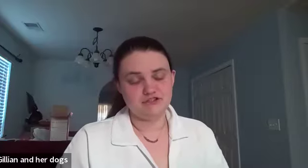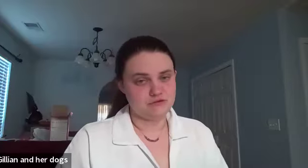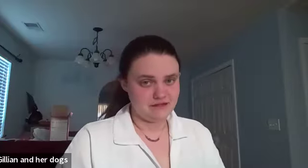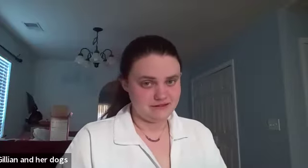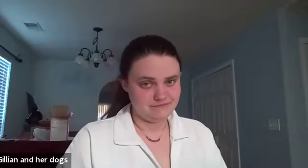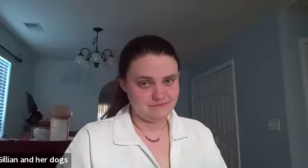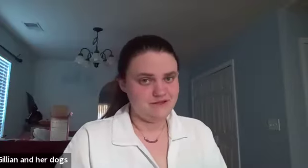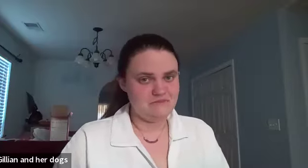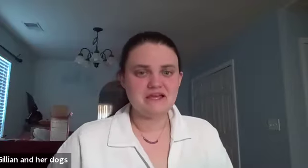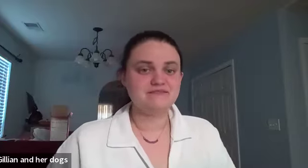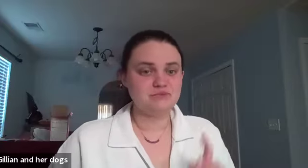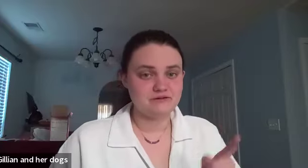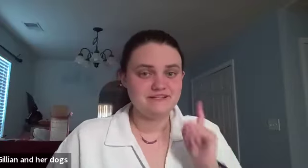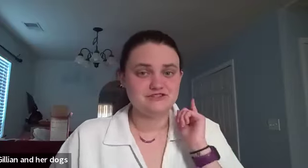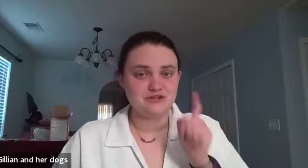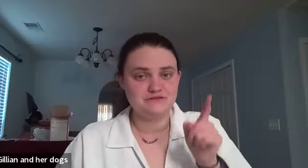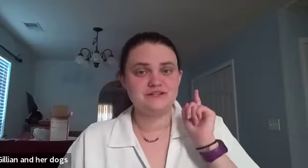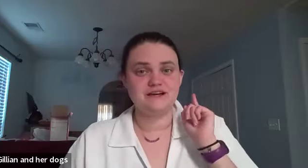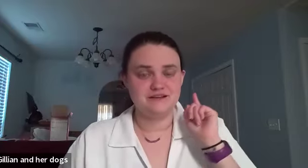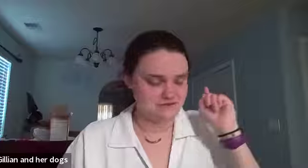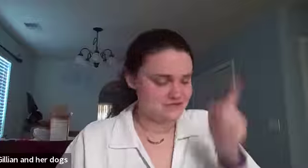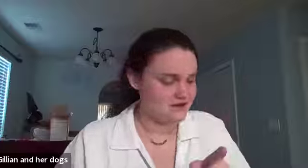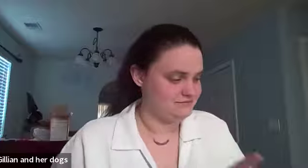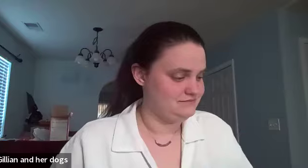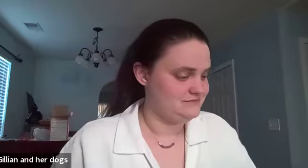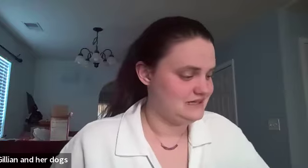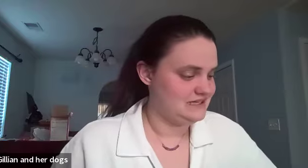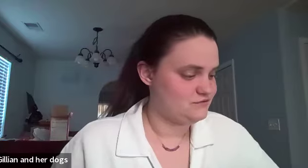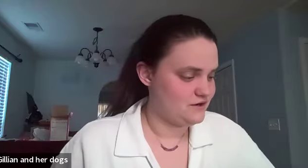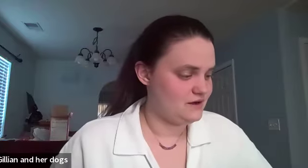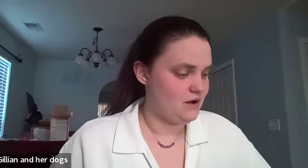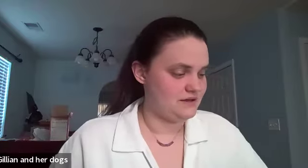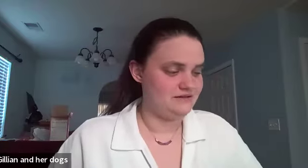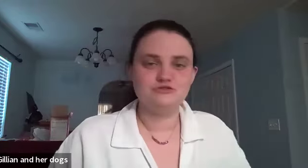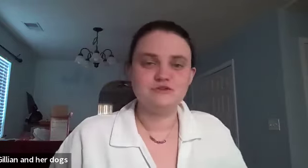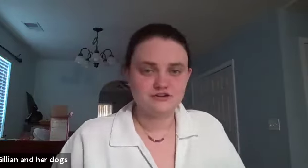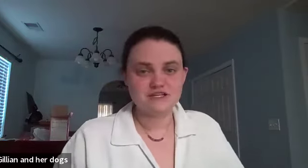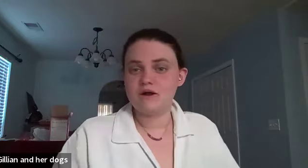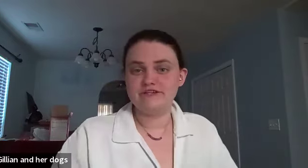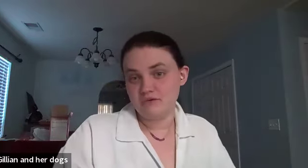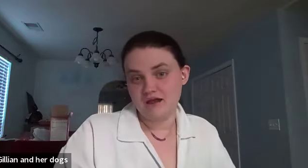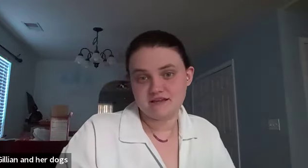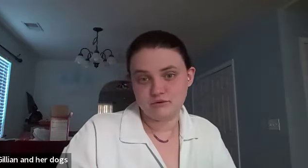do not like it. I'm like, brownie deserves a sign. It's very common. I do not understand why we don't have a sign for